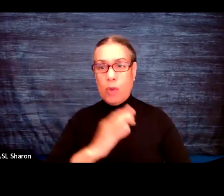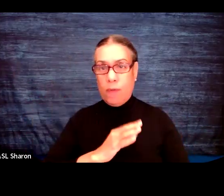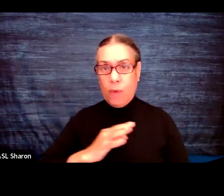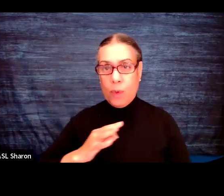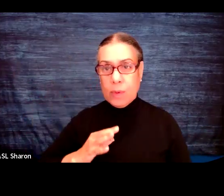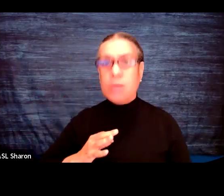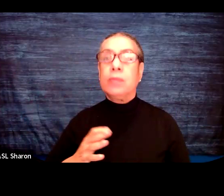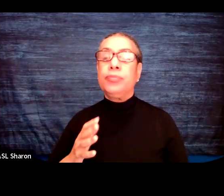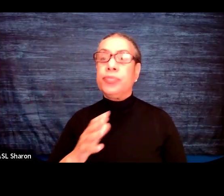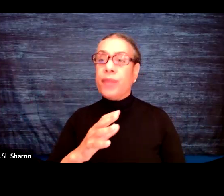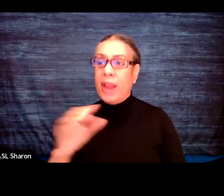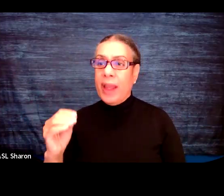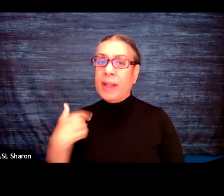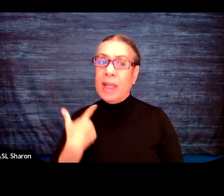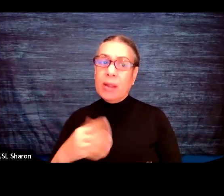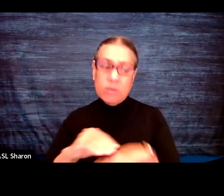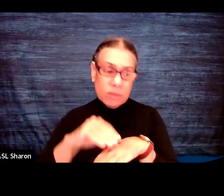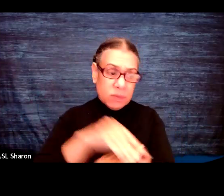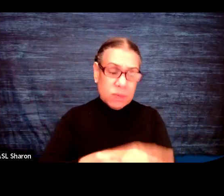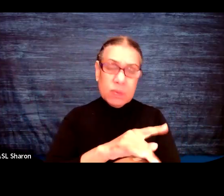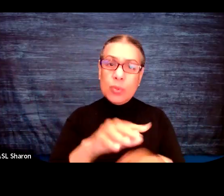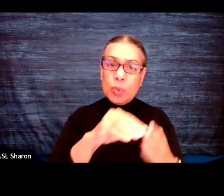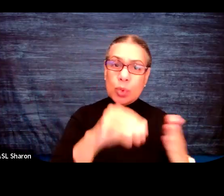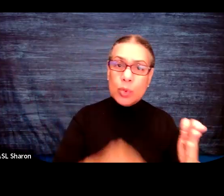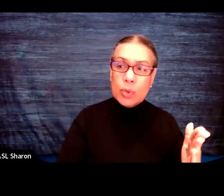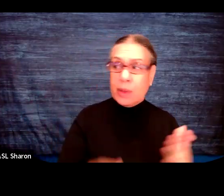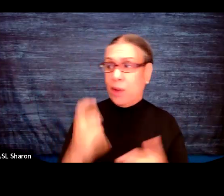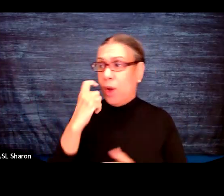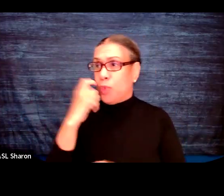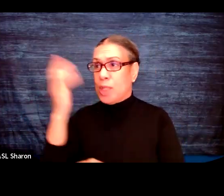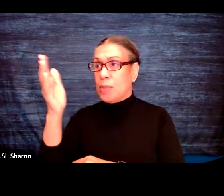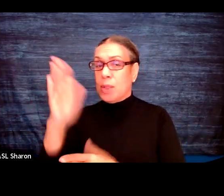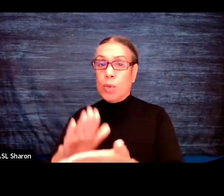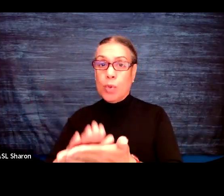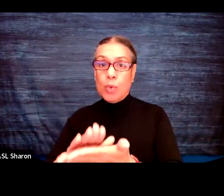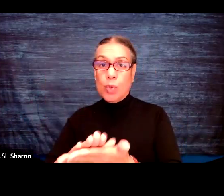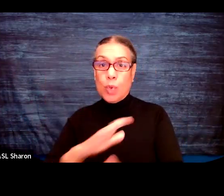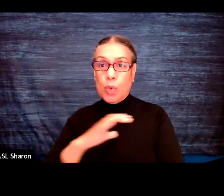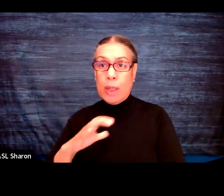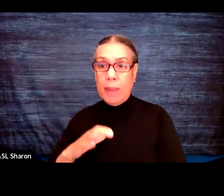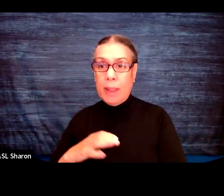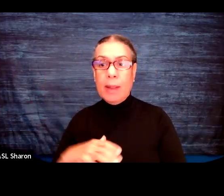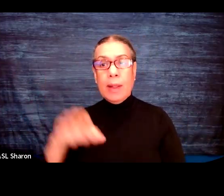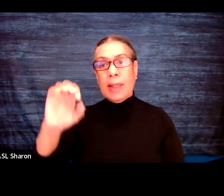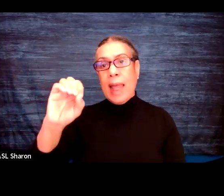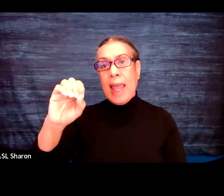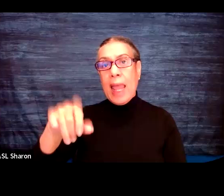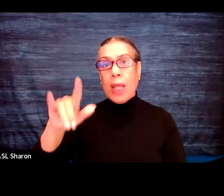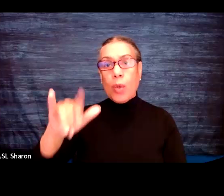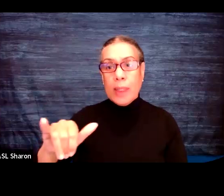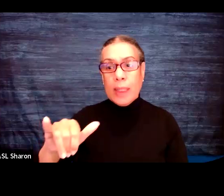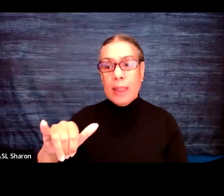far-reaching implications for our students. The recent presentations to the school committee, such as the Equity